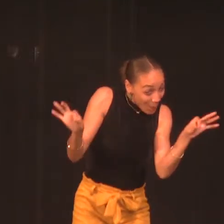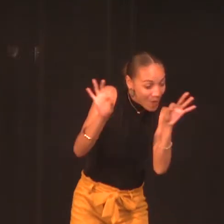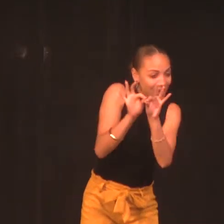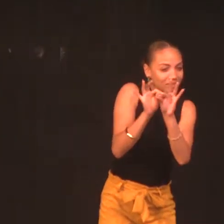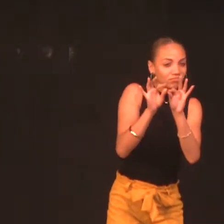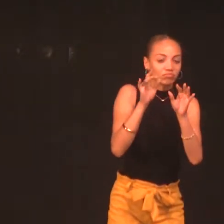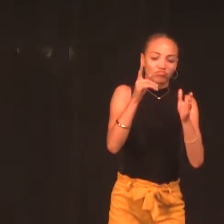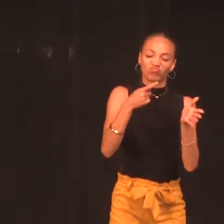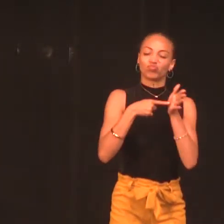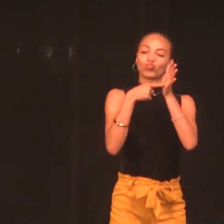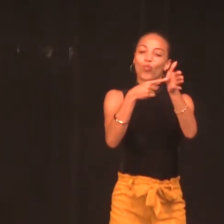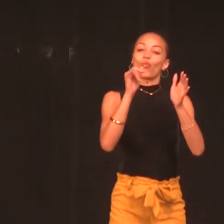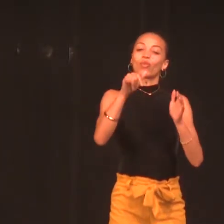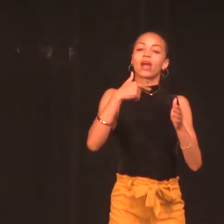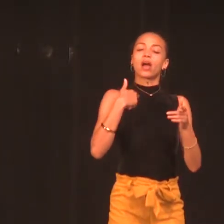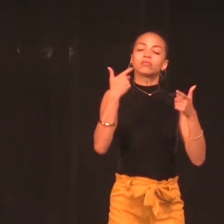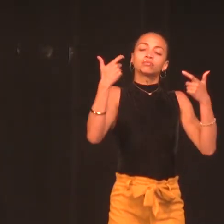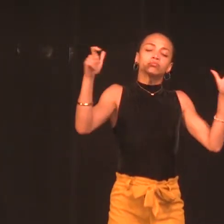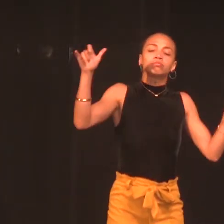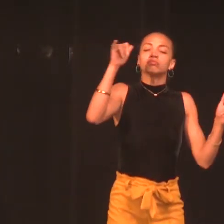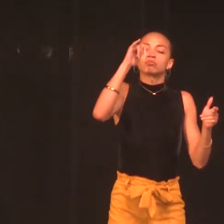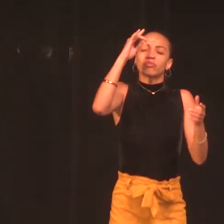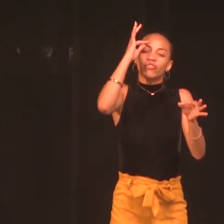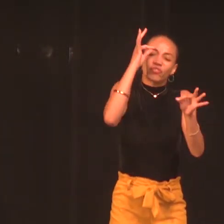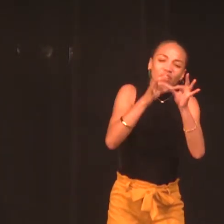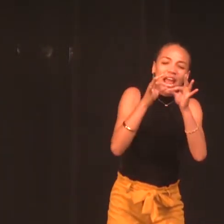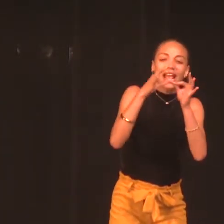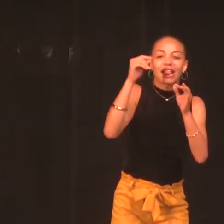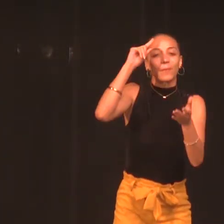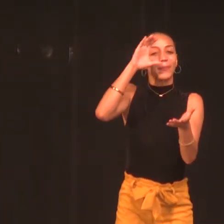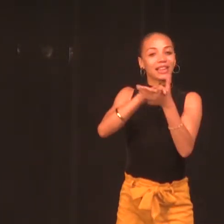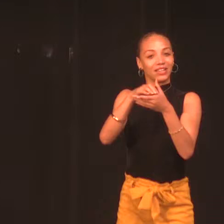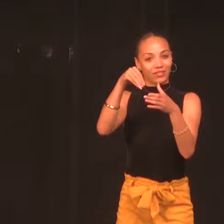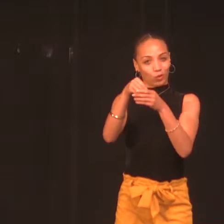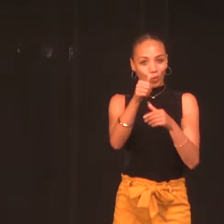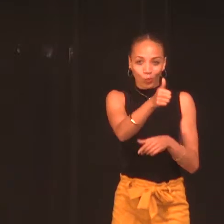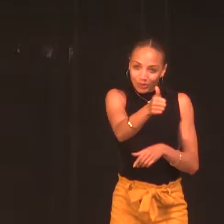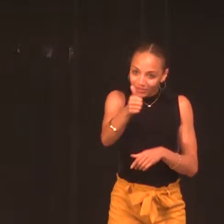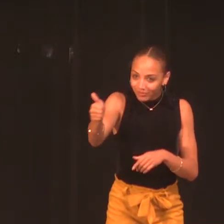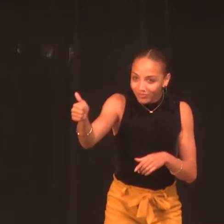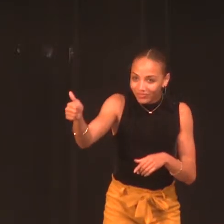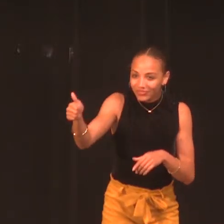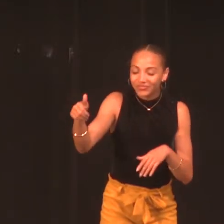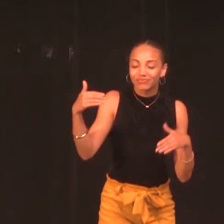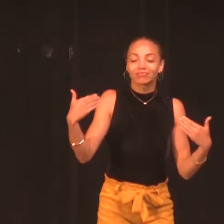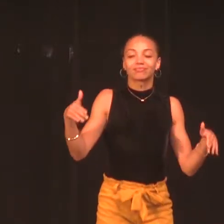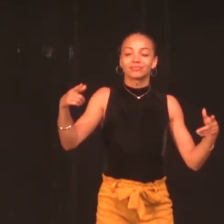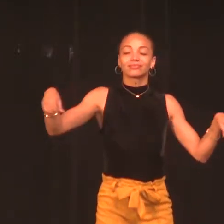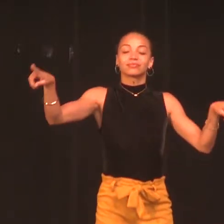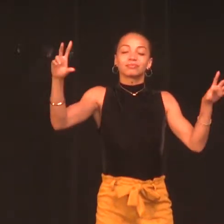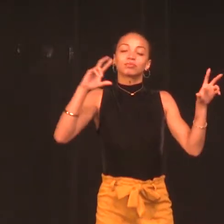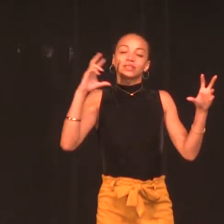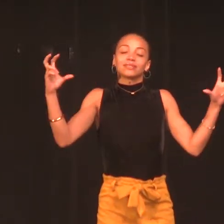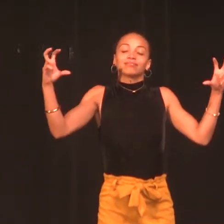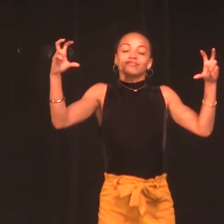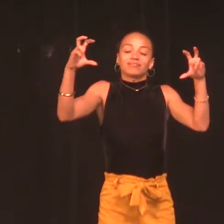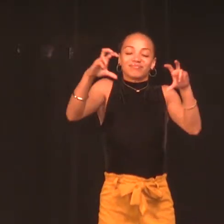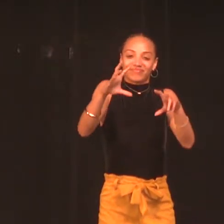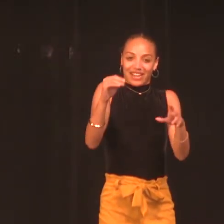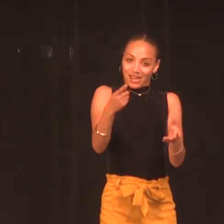supported you along your journey, most importantly, yourself and the work that you put in, the faith and belief in yourself were critical to get